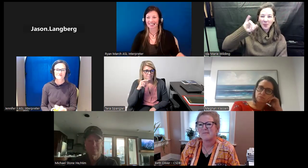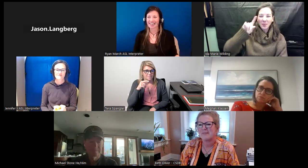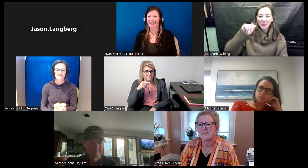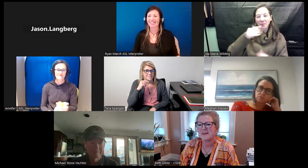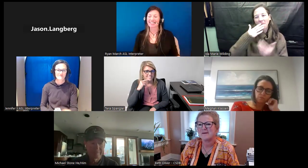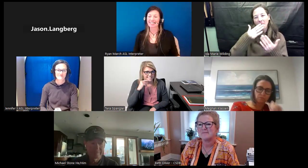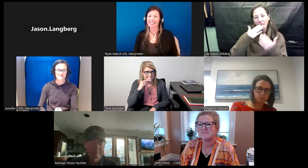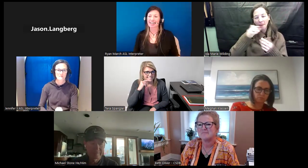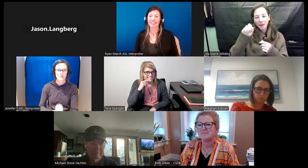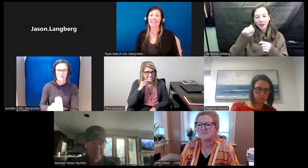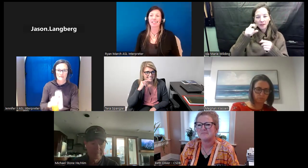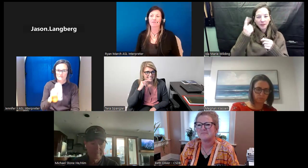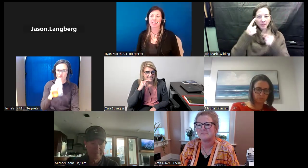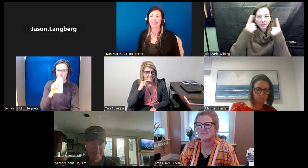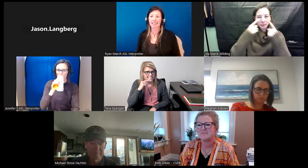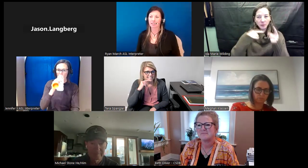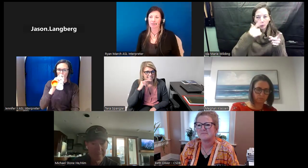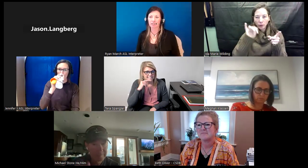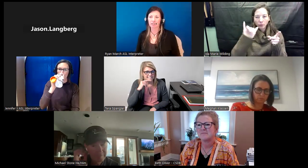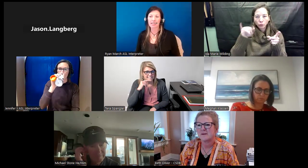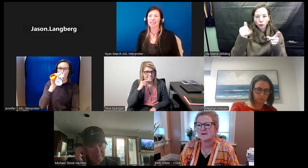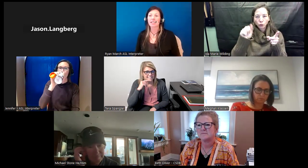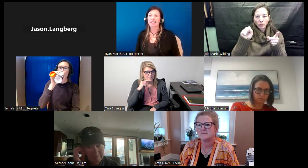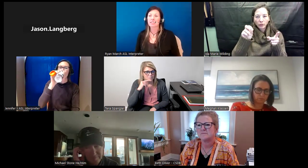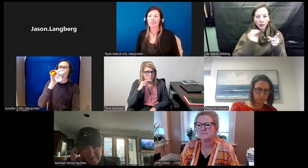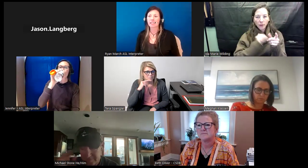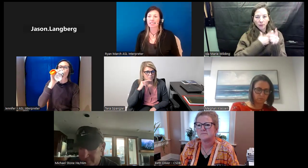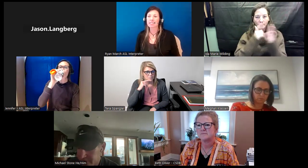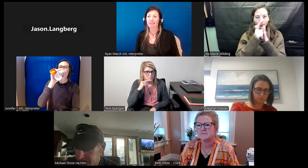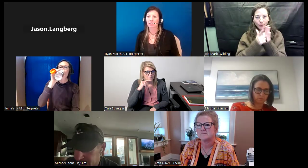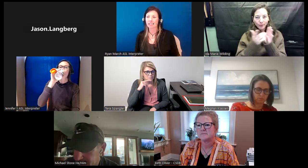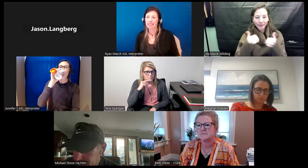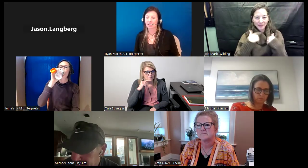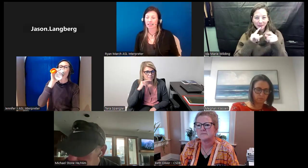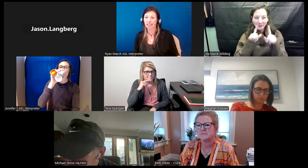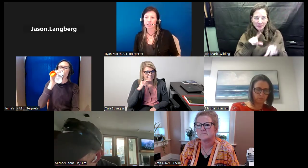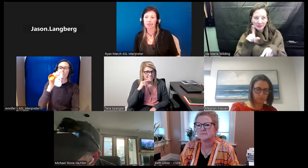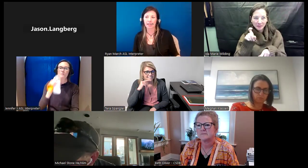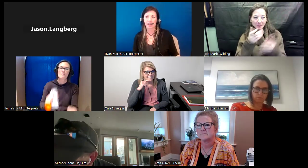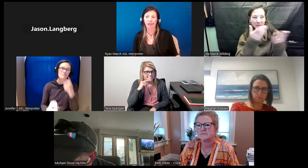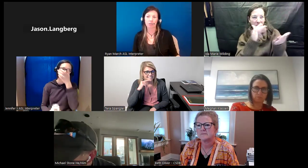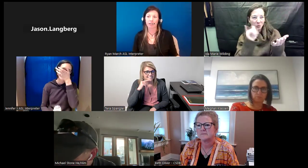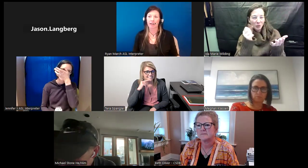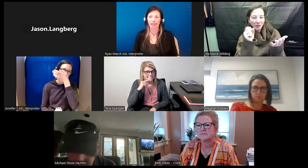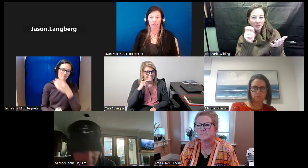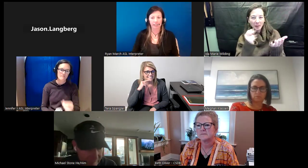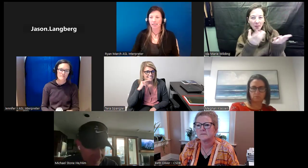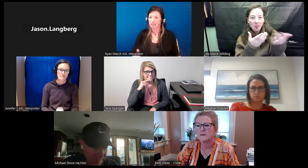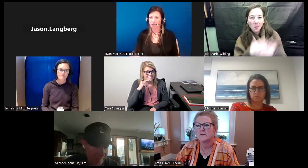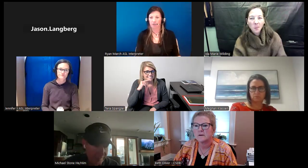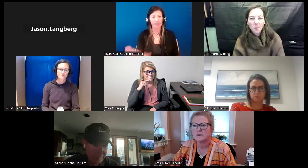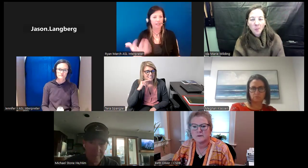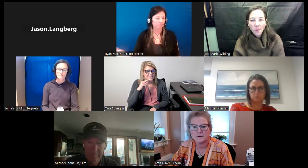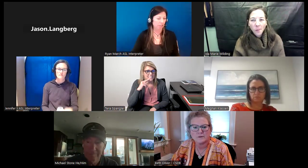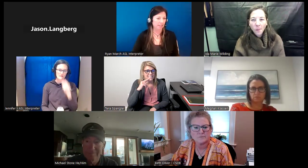Yes. Yes, this is Ida. Thank you for that. Yes, Michael. Yes. Something to definitely, look into. And our lawyer actually,